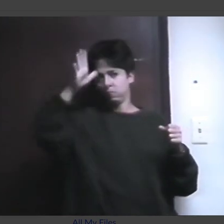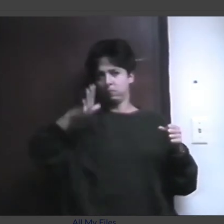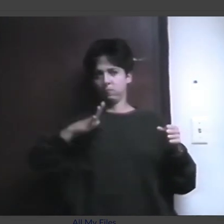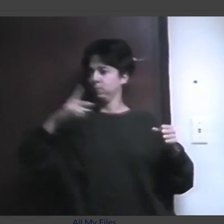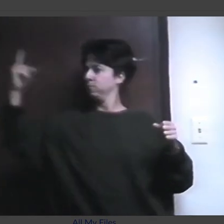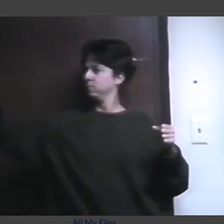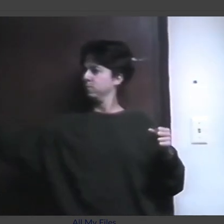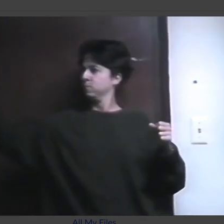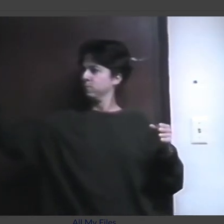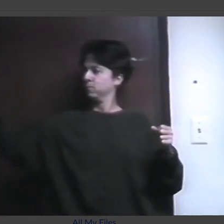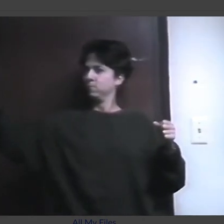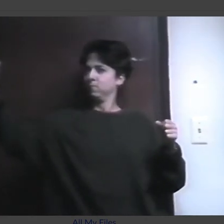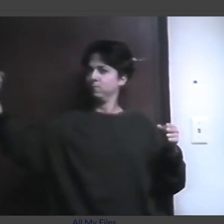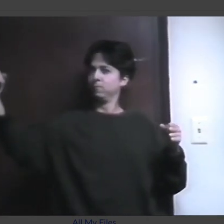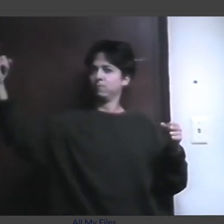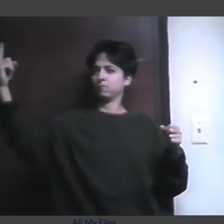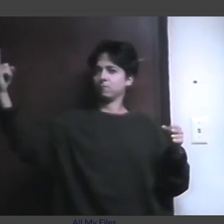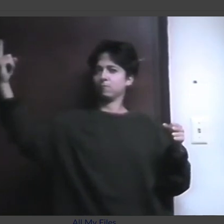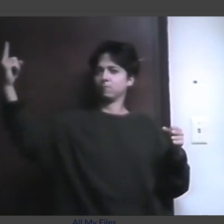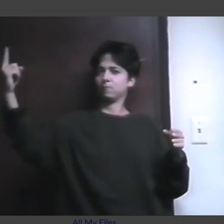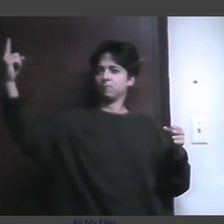walk around.